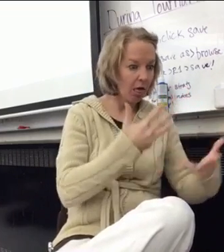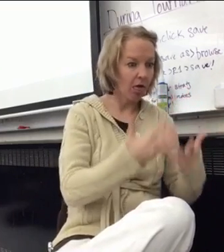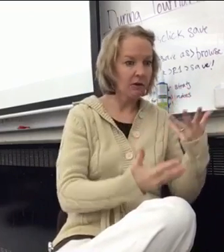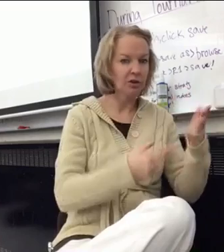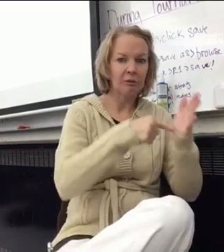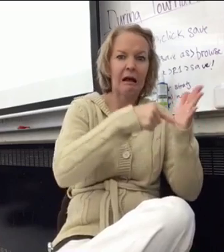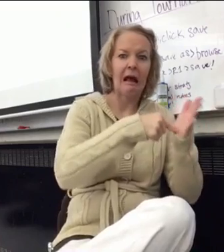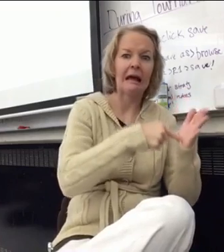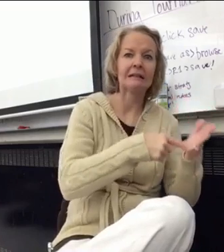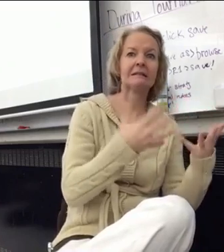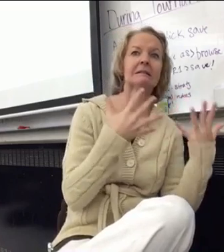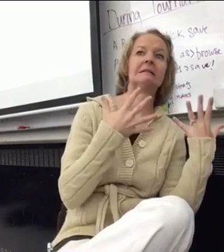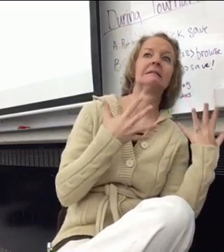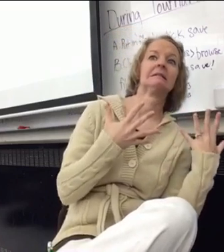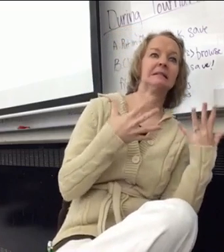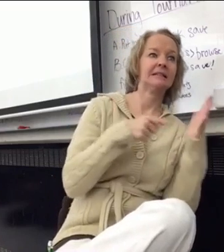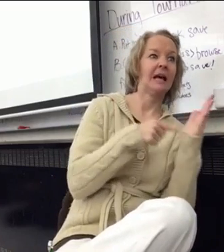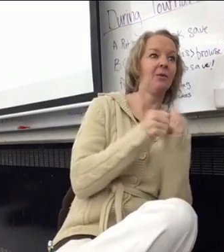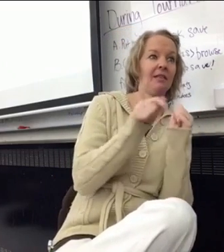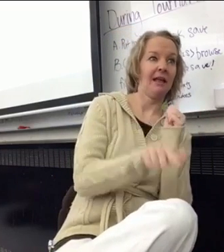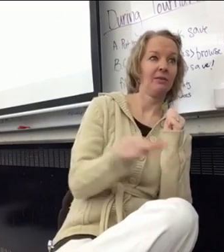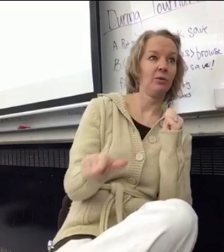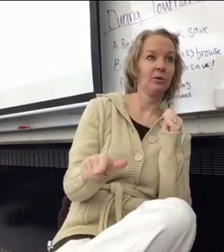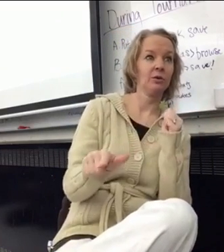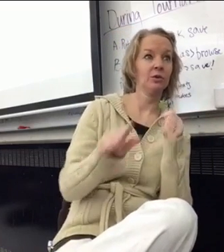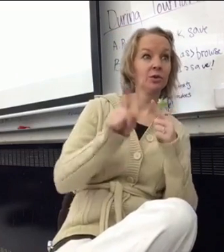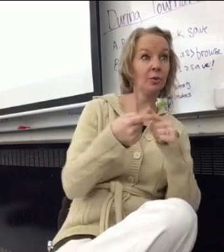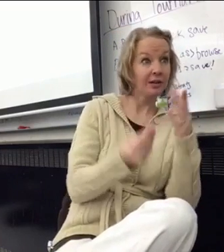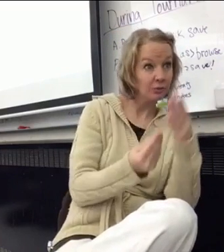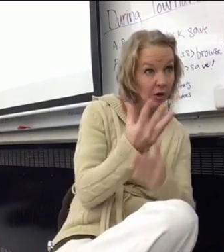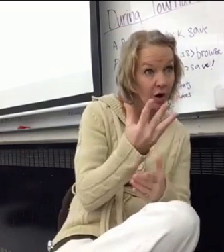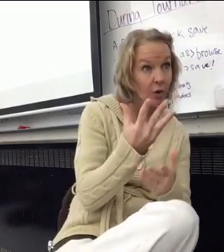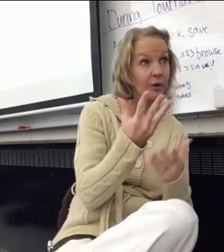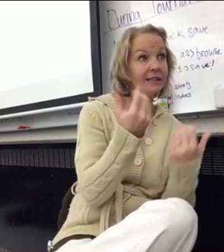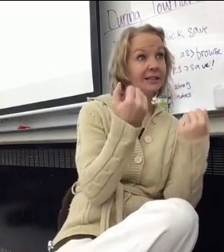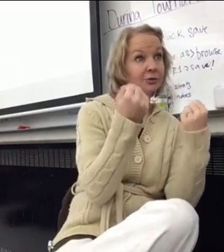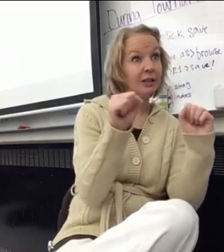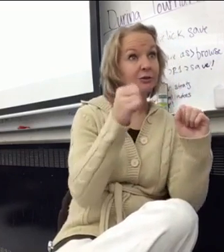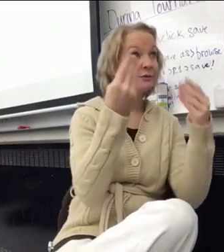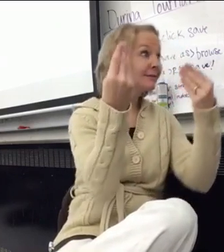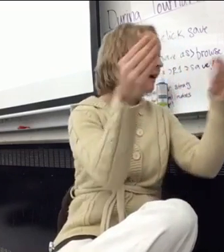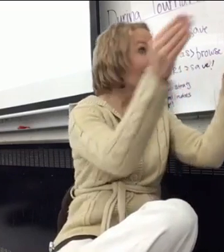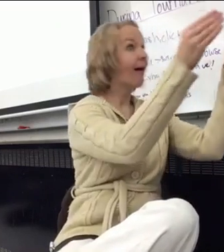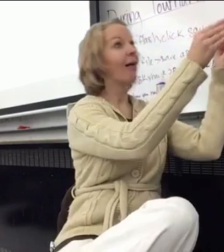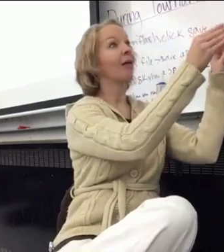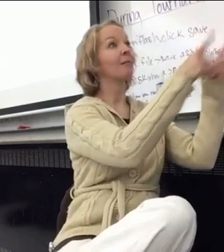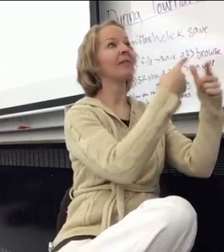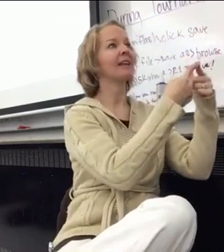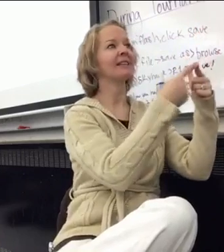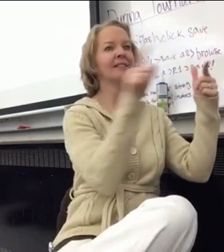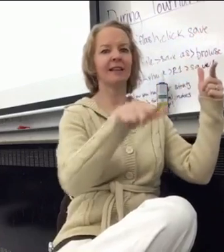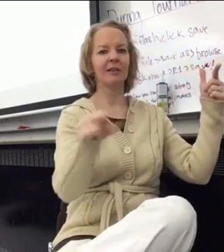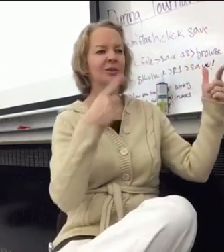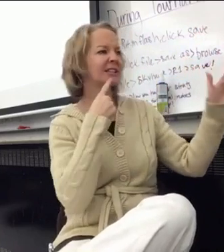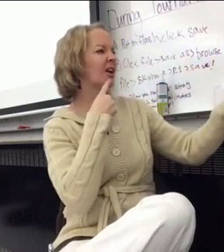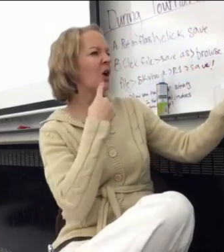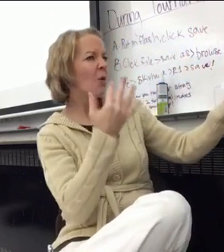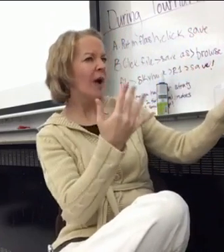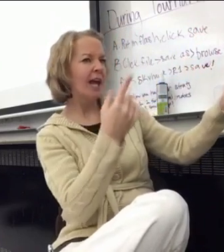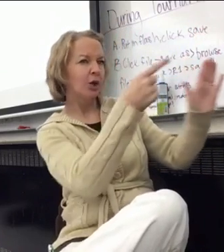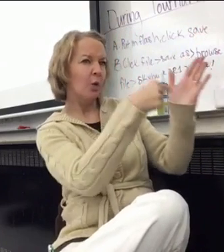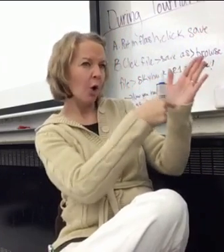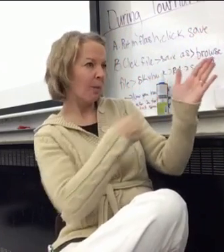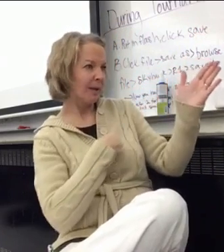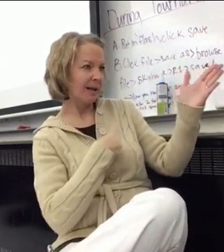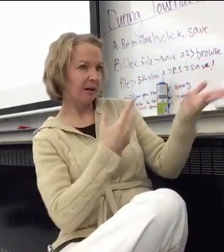have debts to his landlord. As the harvest comes, he goes to sell that, but then the sharecropping landlord says, wait, don't you owe me